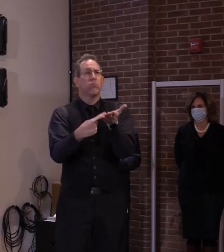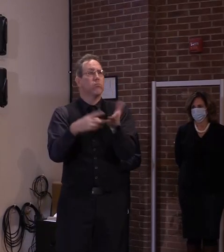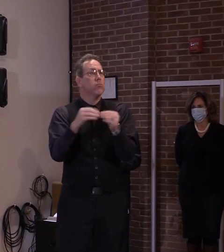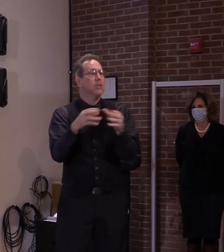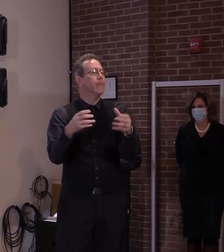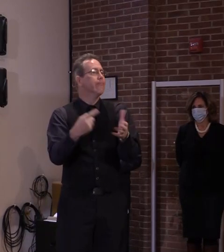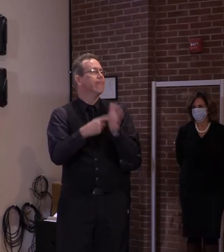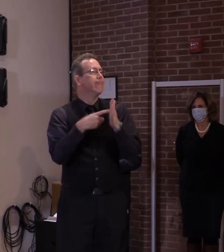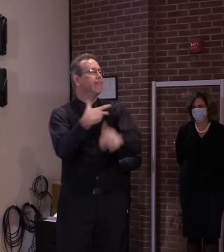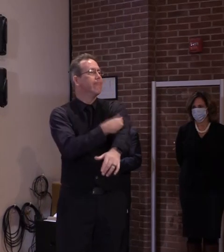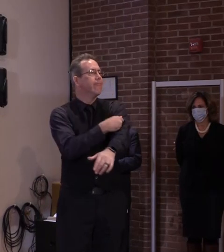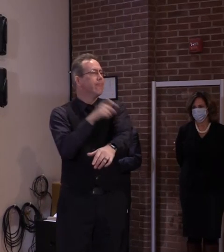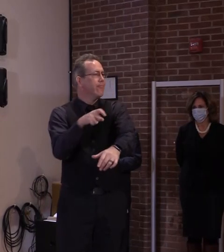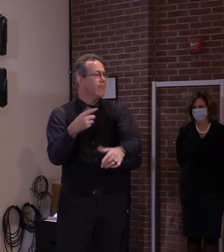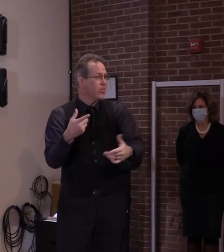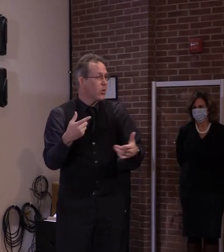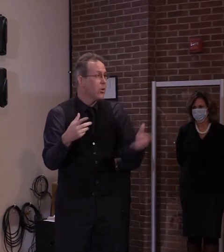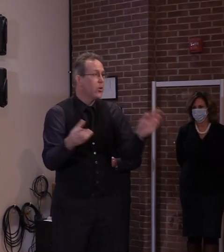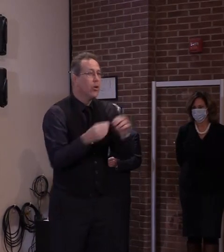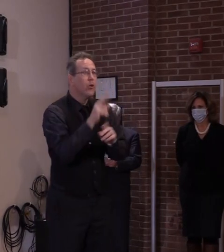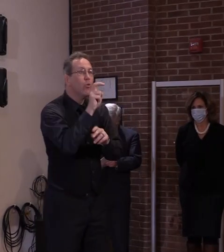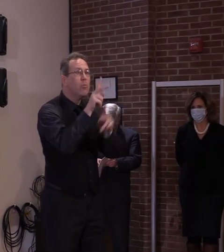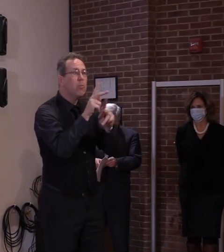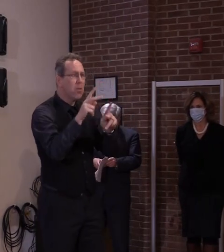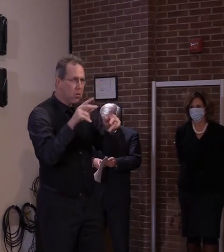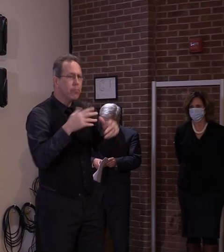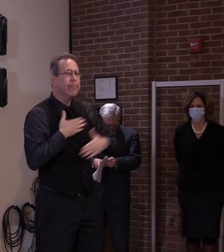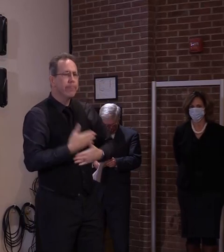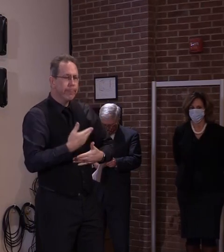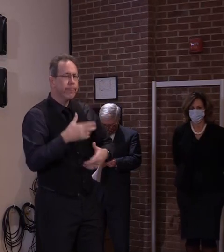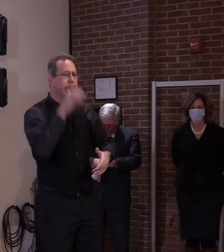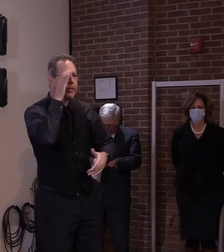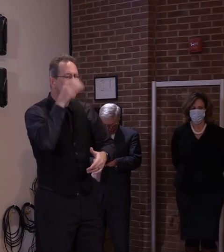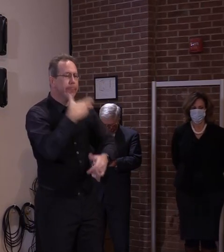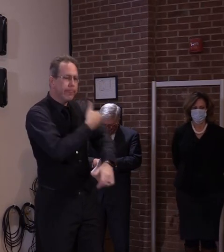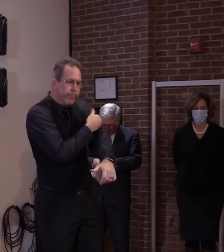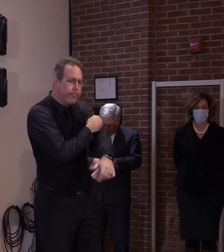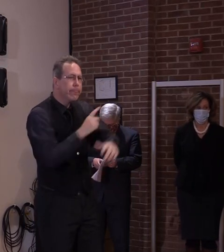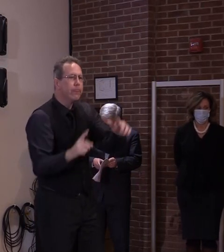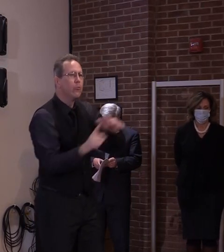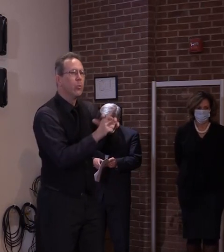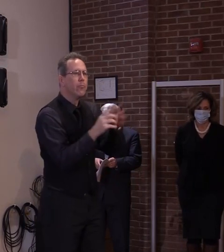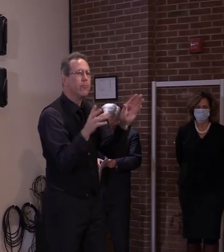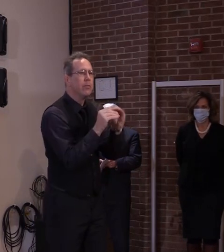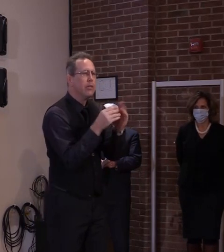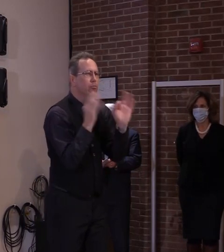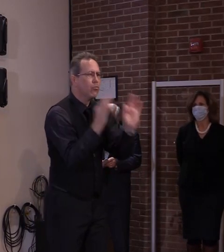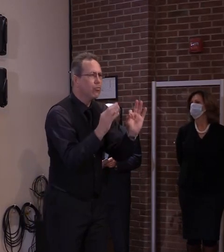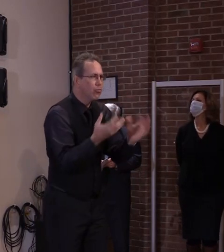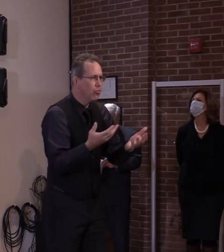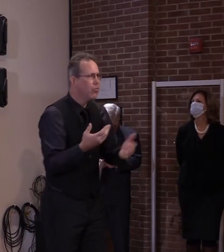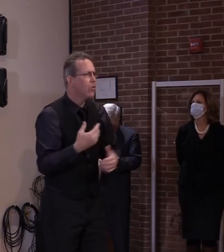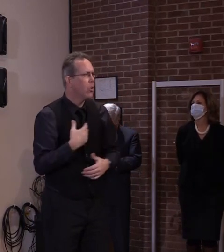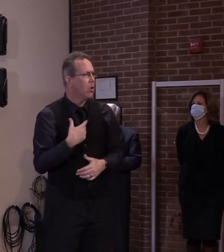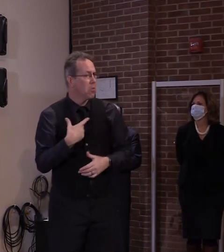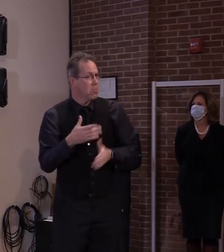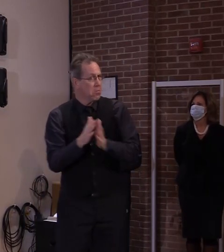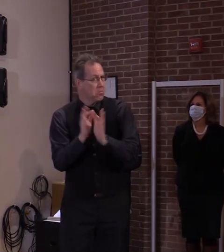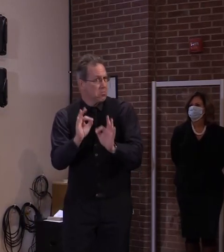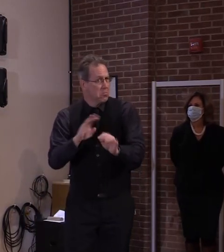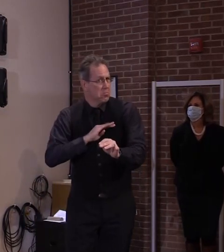event. And I asked them how it went, and it was successful. They only turned one person